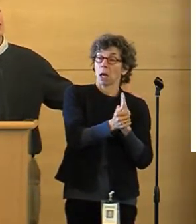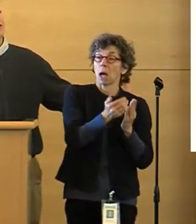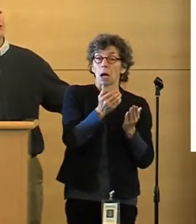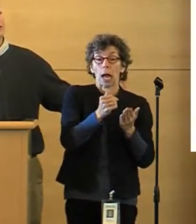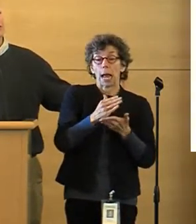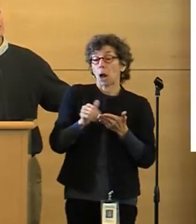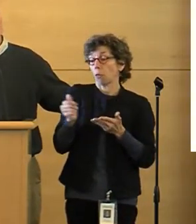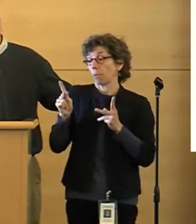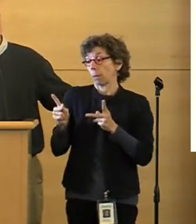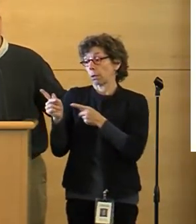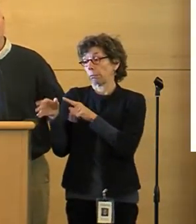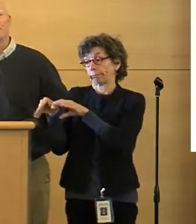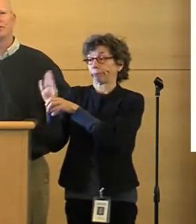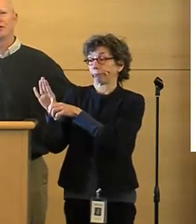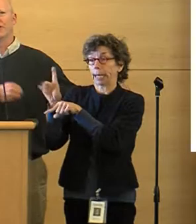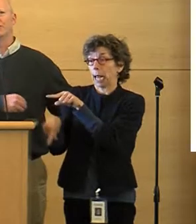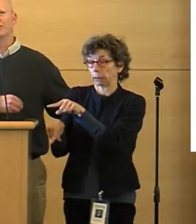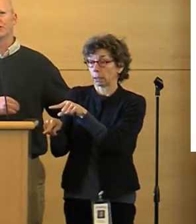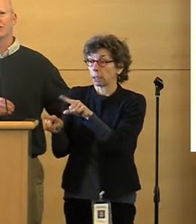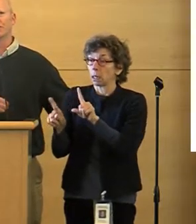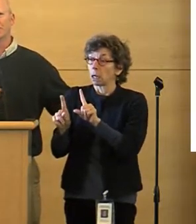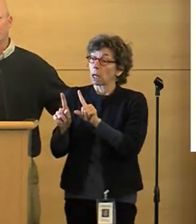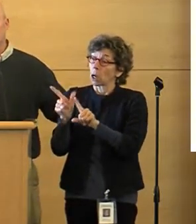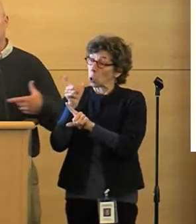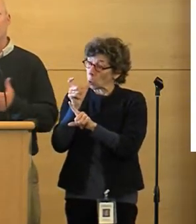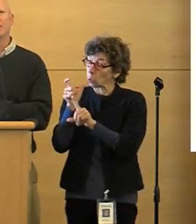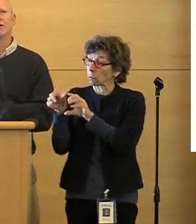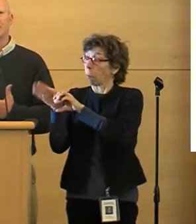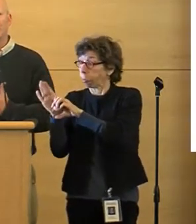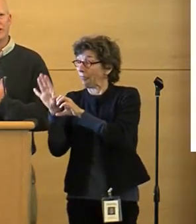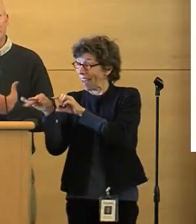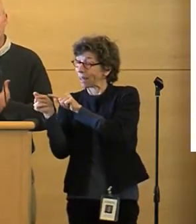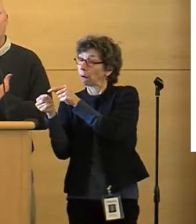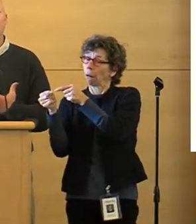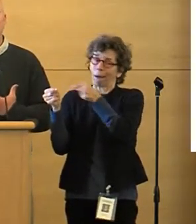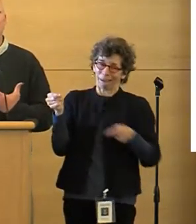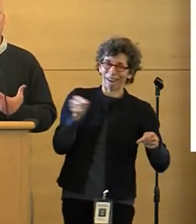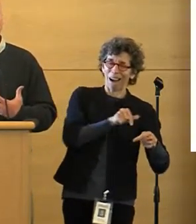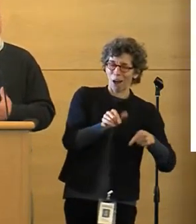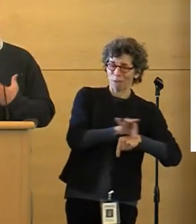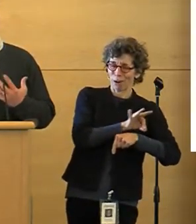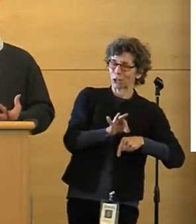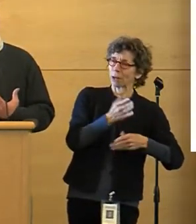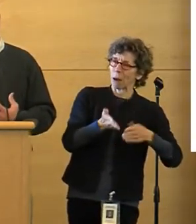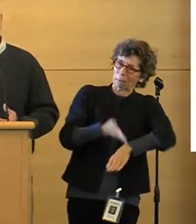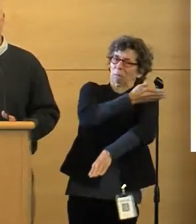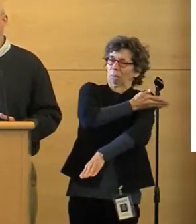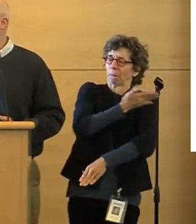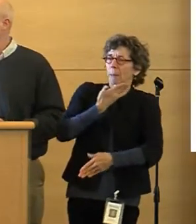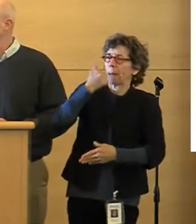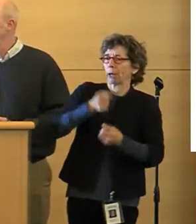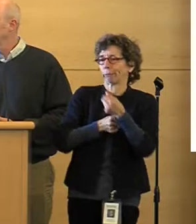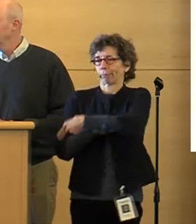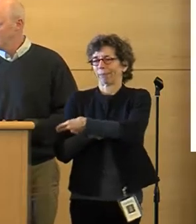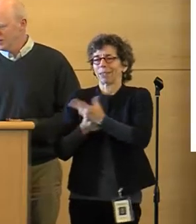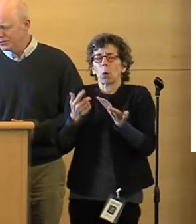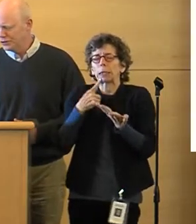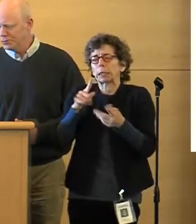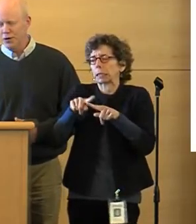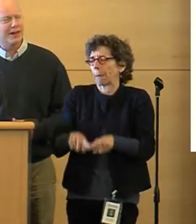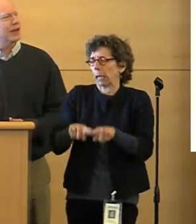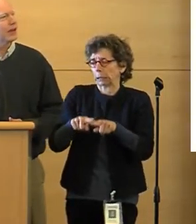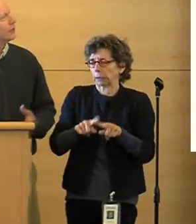of a central cluster, probably in the middle, that is a bit thicker than the others. But there are going to be some outliers that are very good at